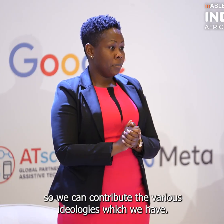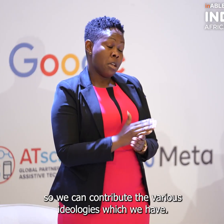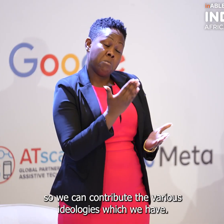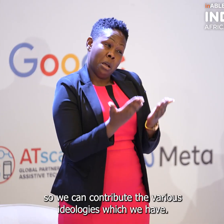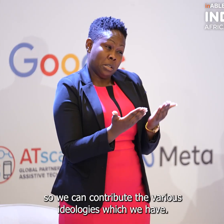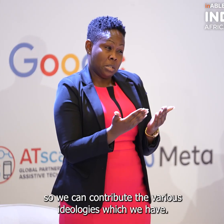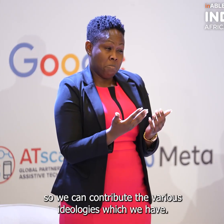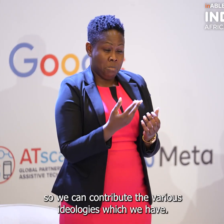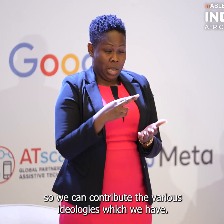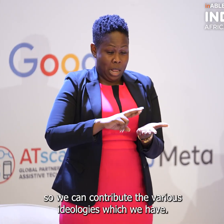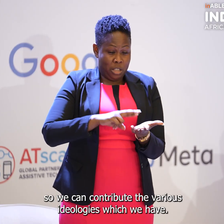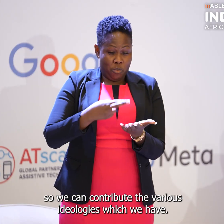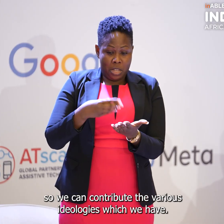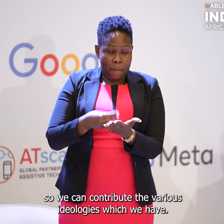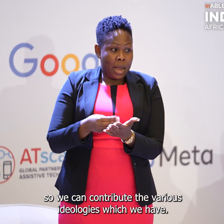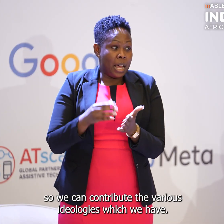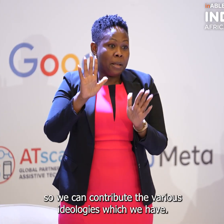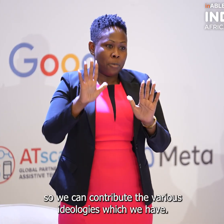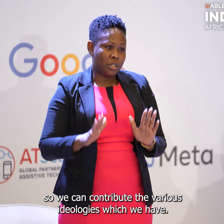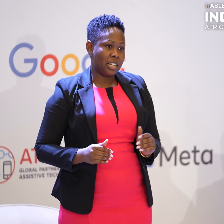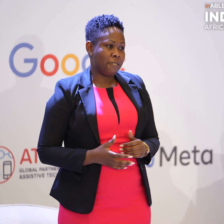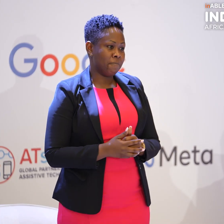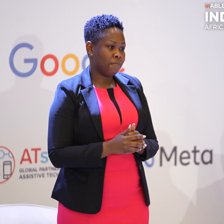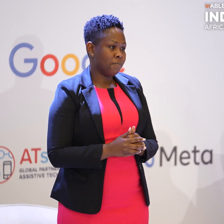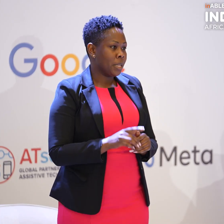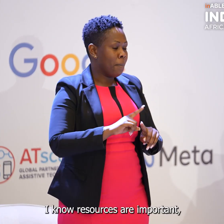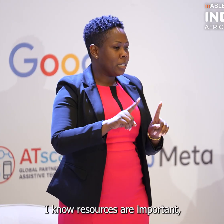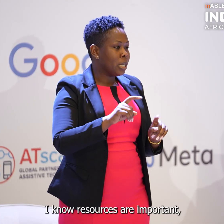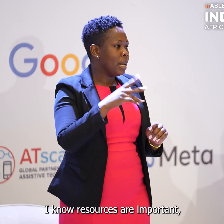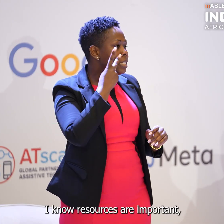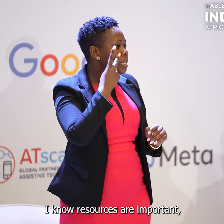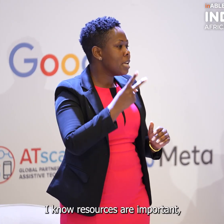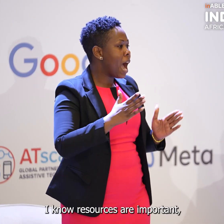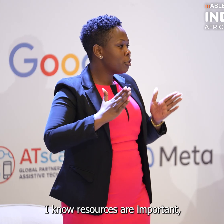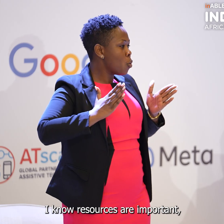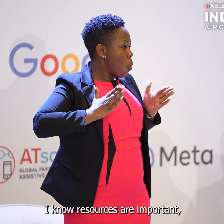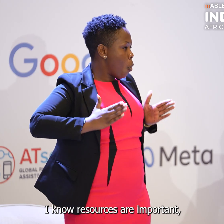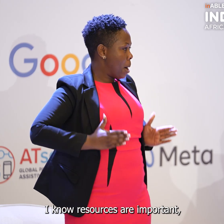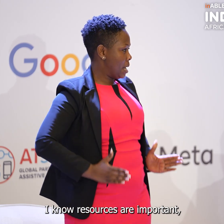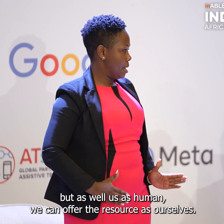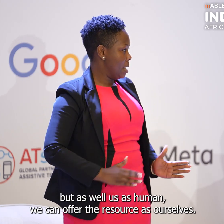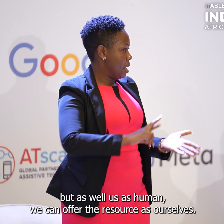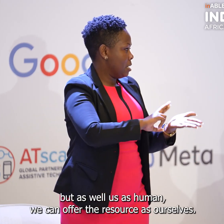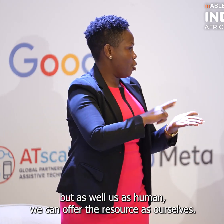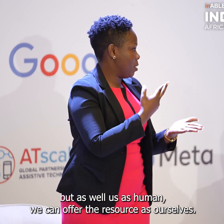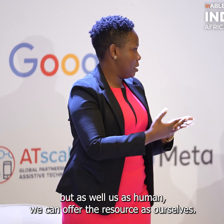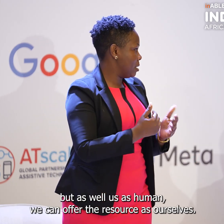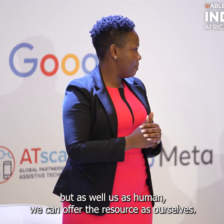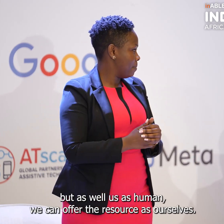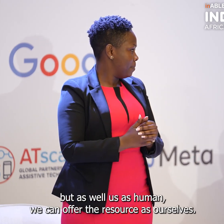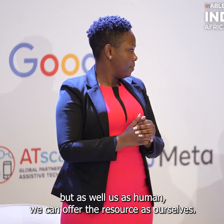So we can contribute the various ideologies which we have. I know resources are important, but as